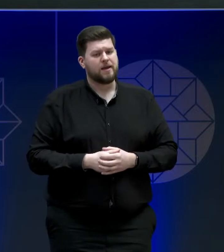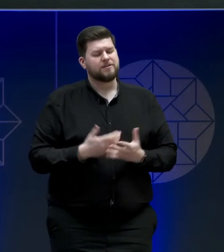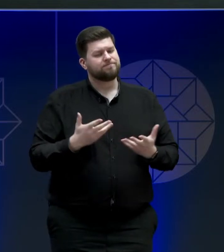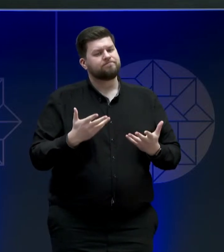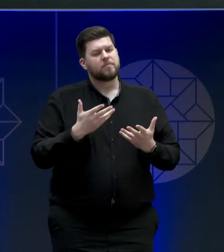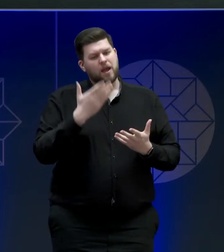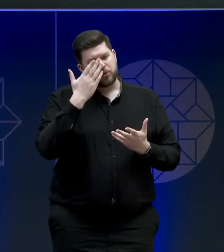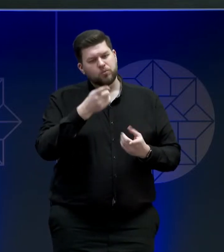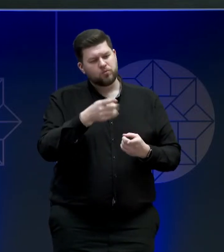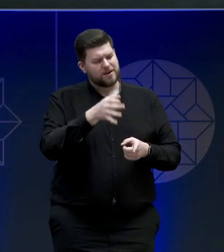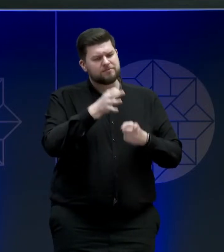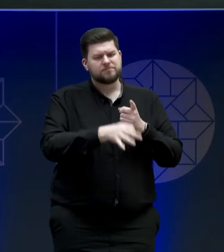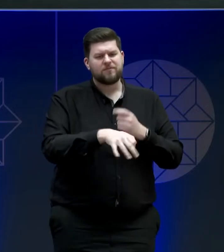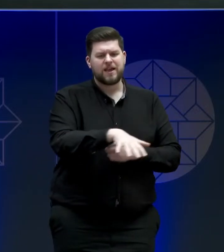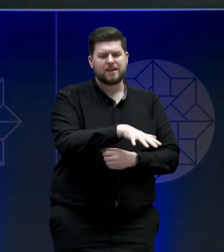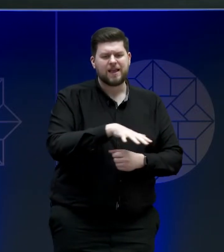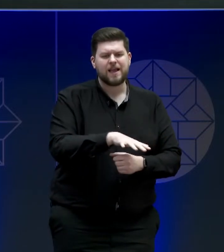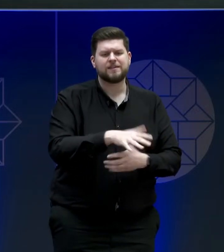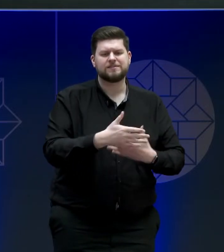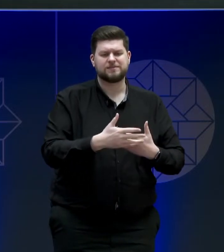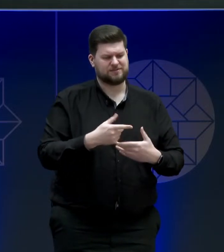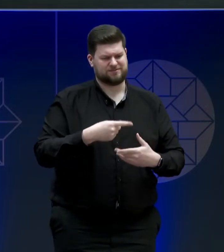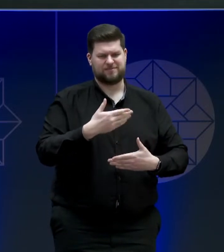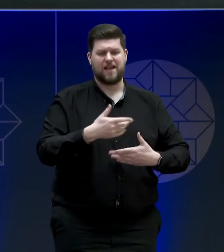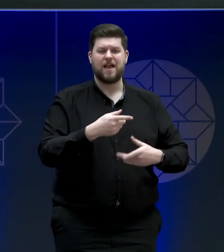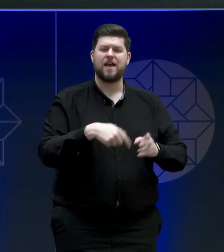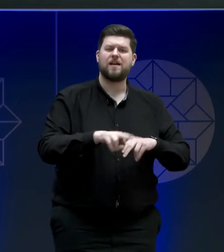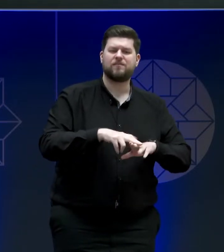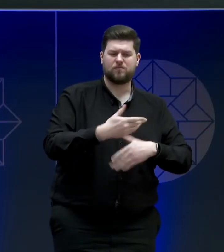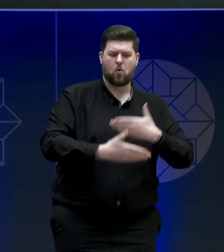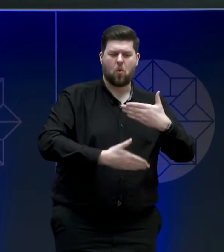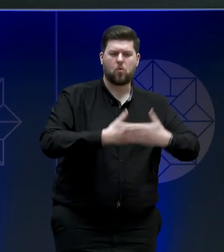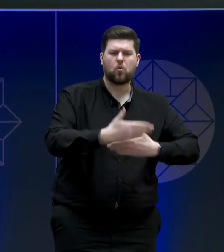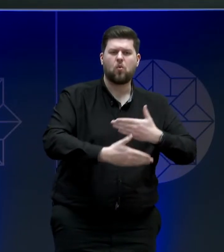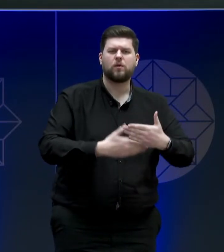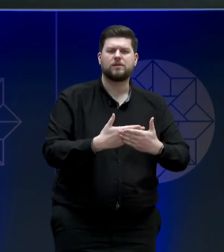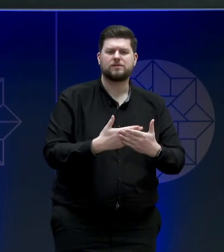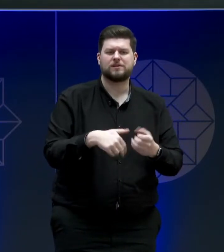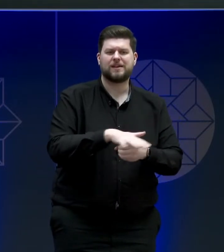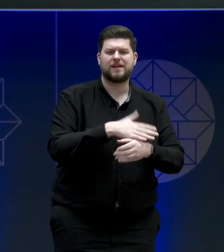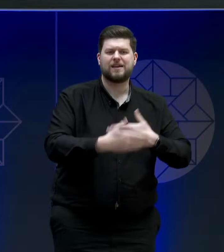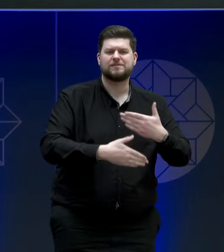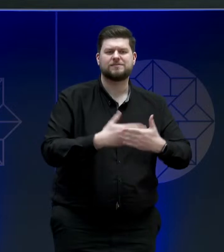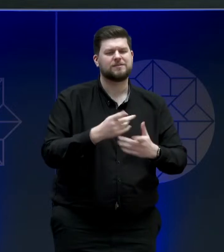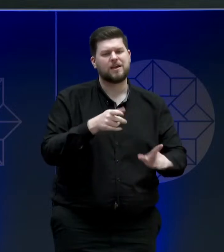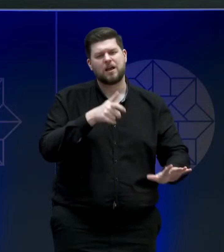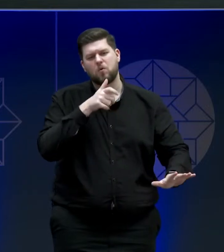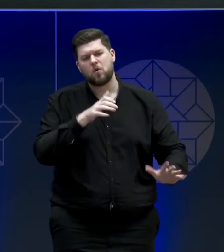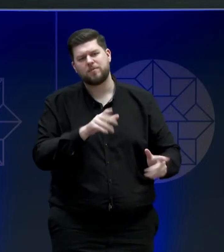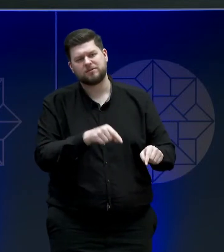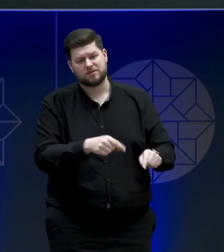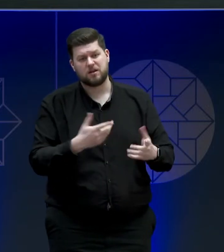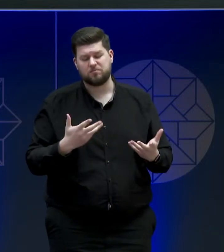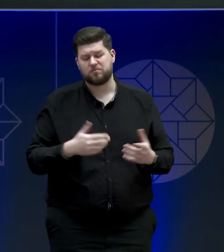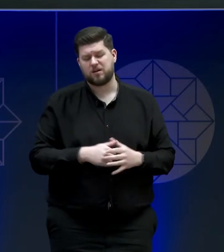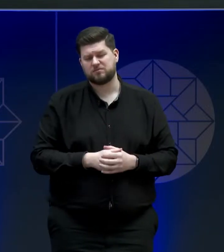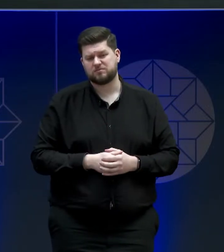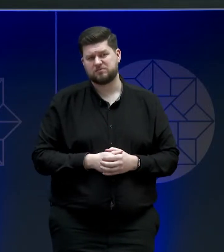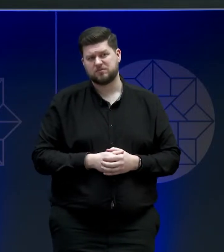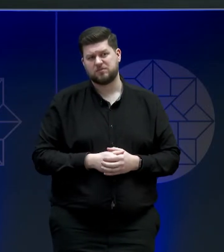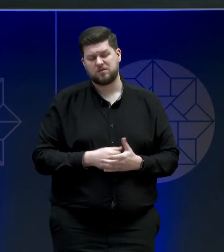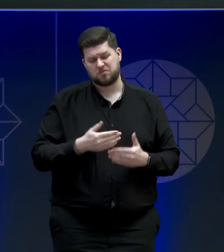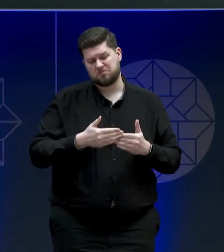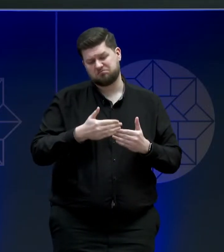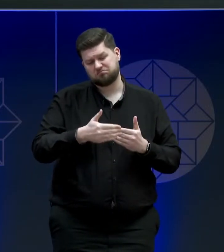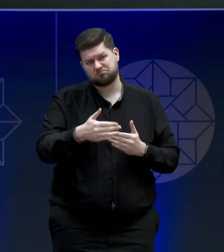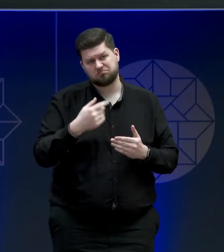obviously can't comment on live proceedings, but I'll obviously, in light of your question, I'll take a very close interest in the case in the